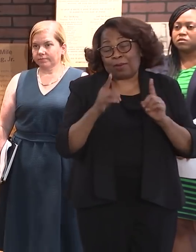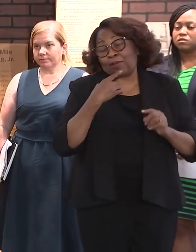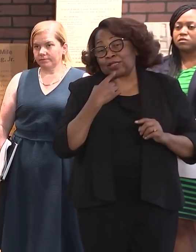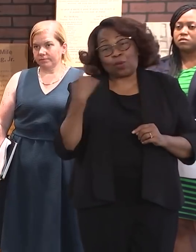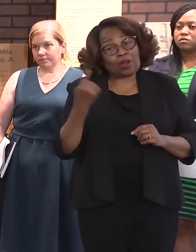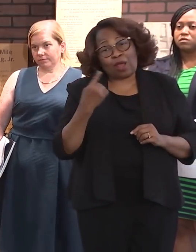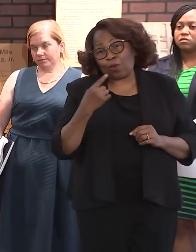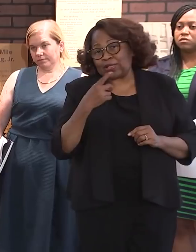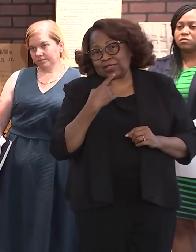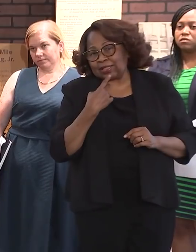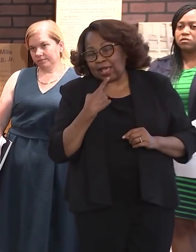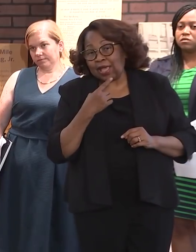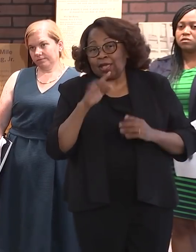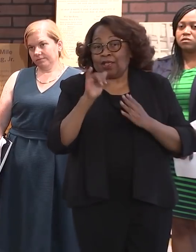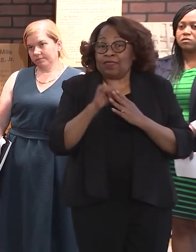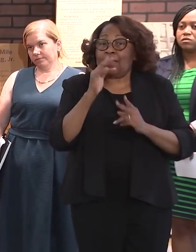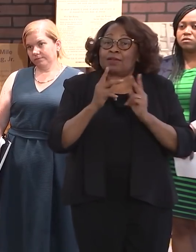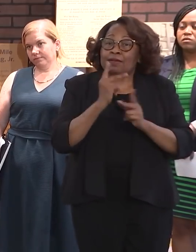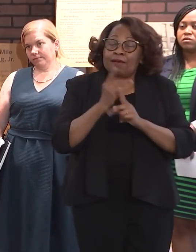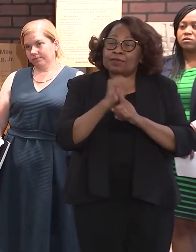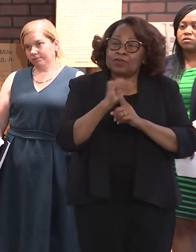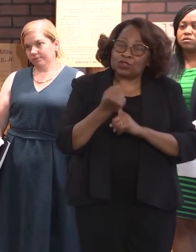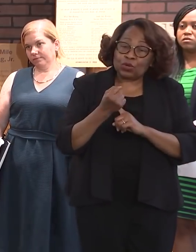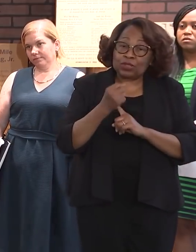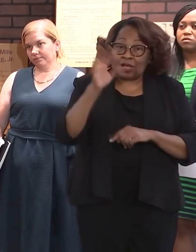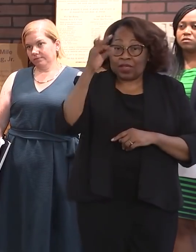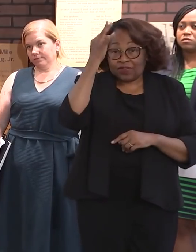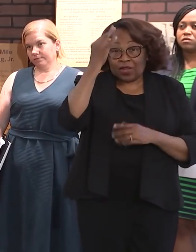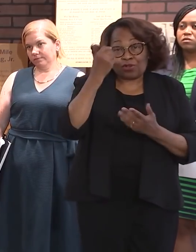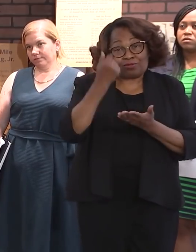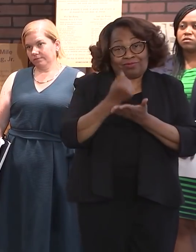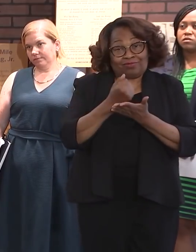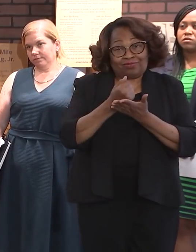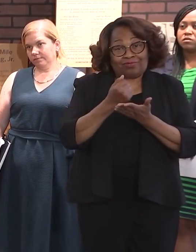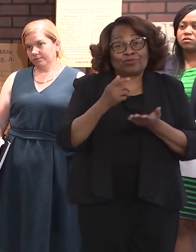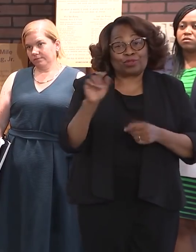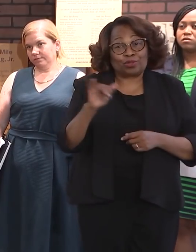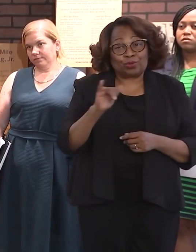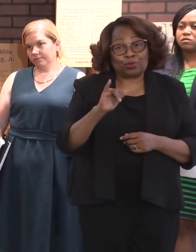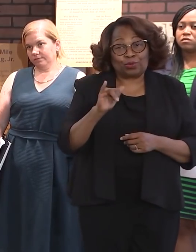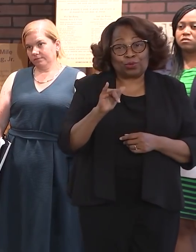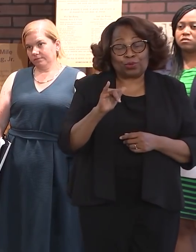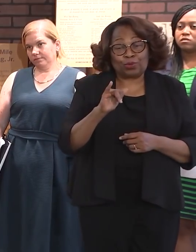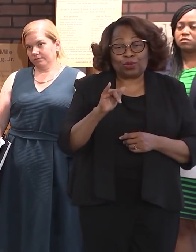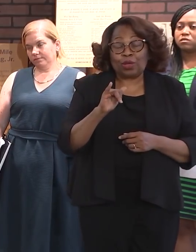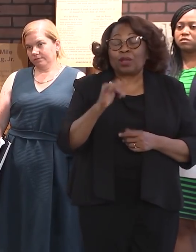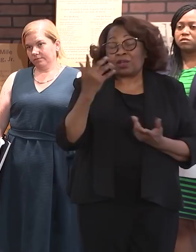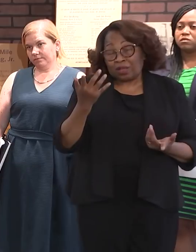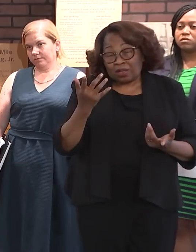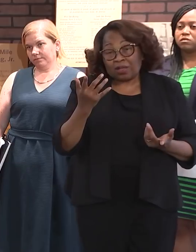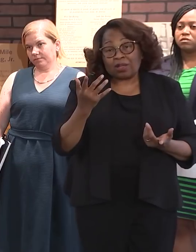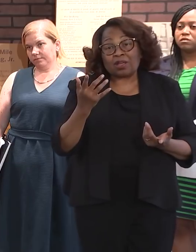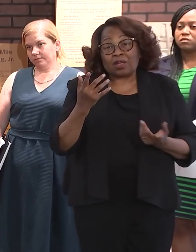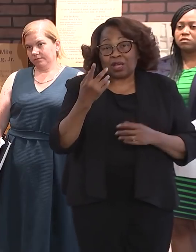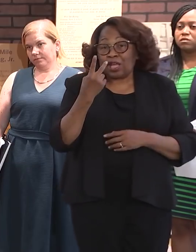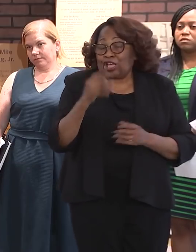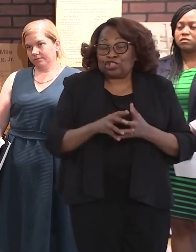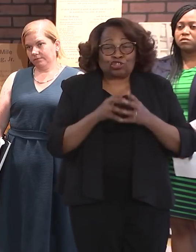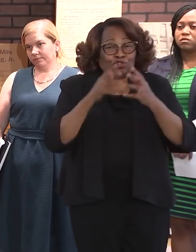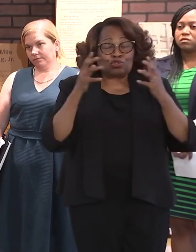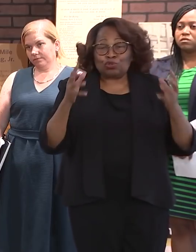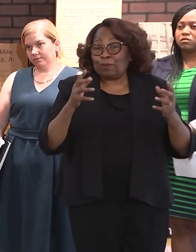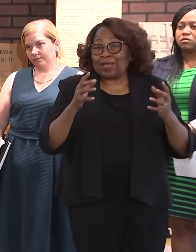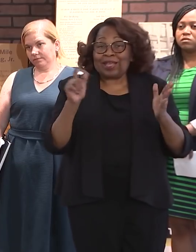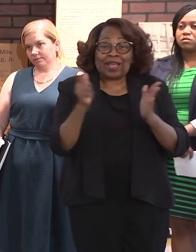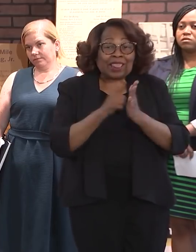always say in this kind of circumstance, the federal government has to step up too. The fact of the matter is, there are too many